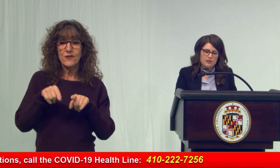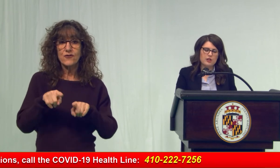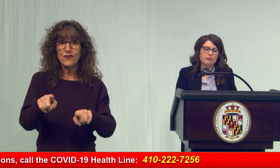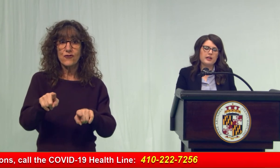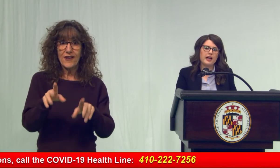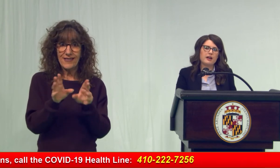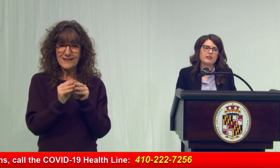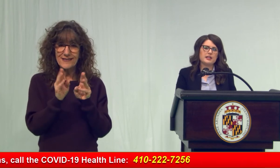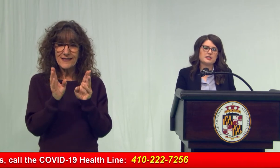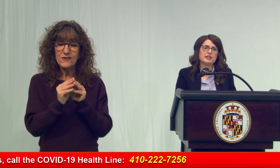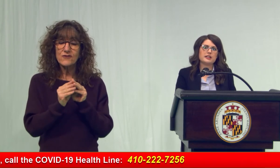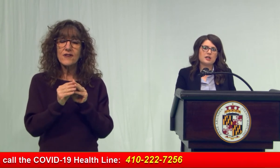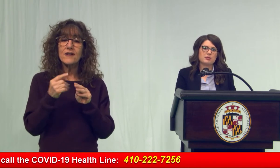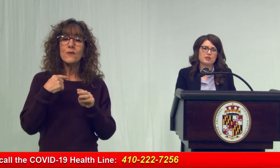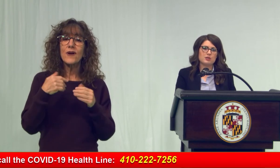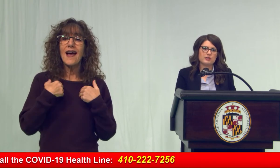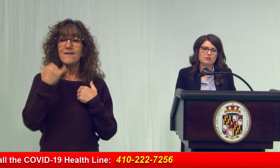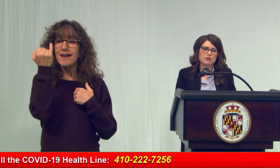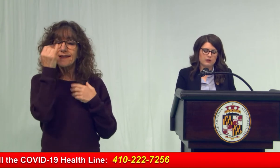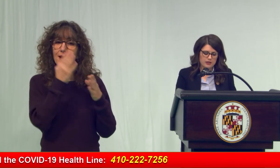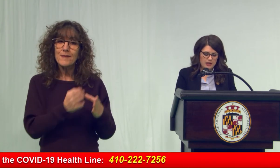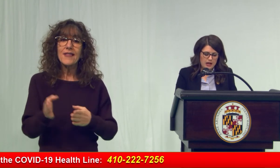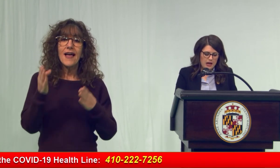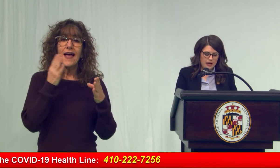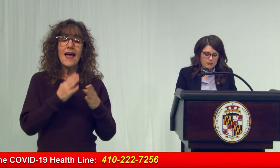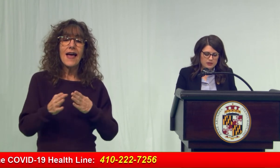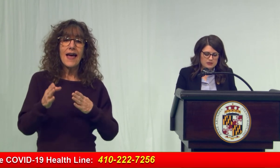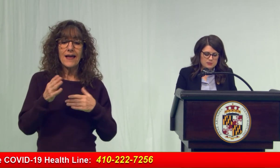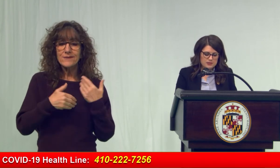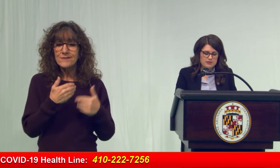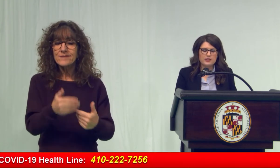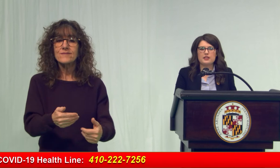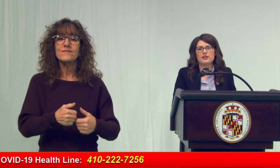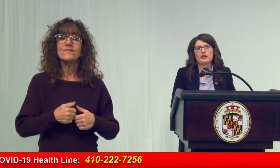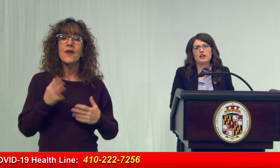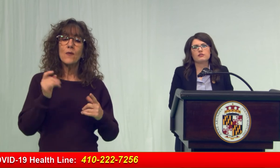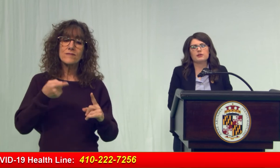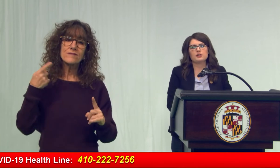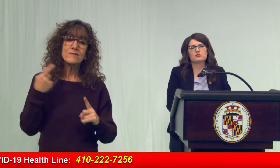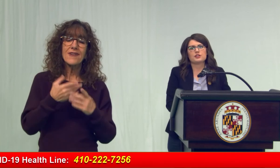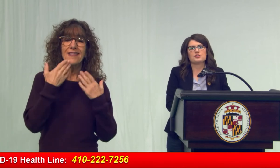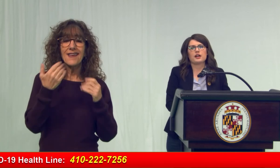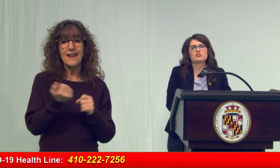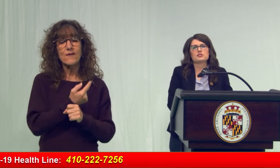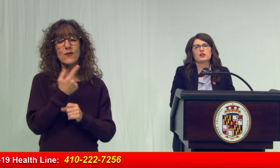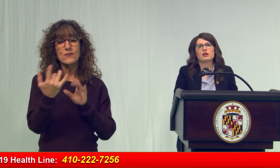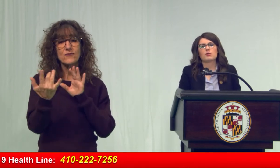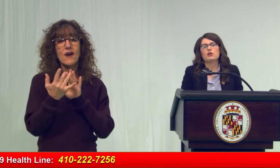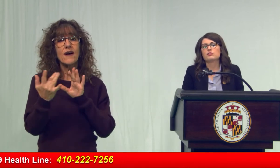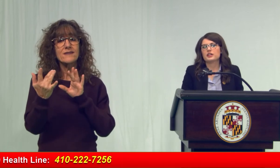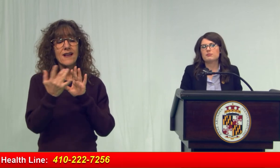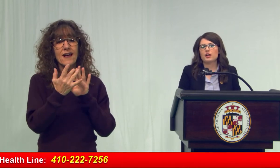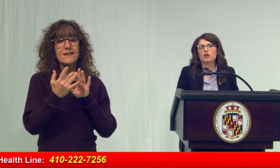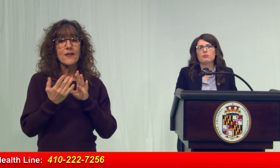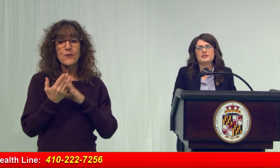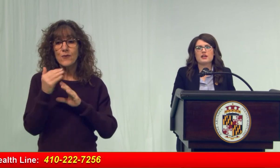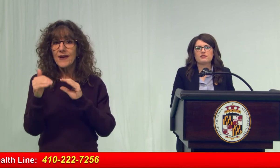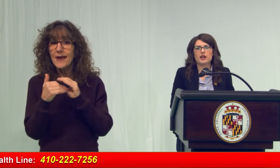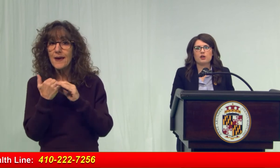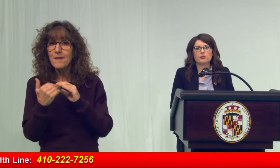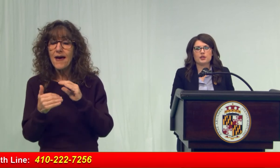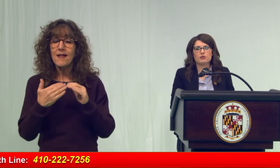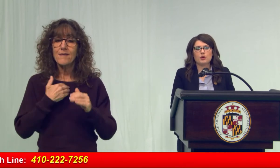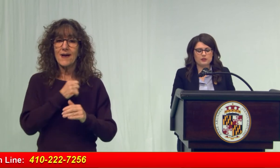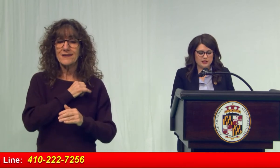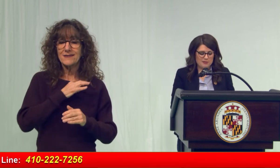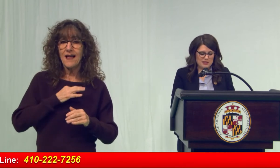session, that we have an idea and a game plan moving forward. I want to specifically thank everybody who's reached out over email. My staff